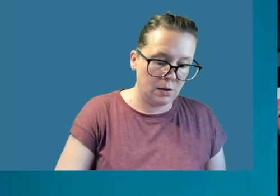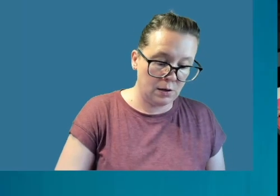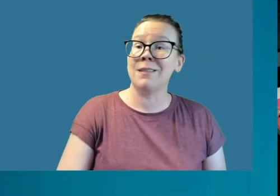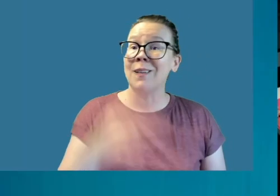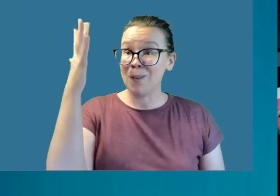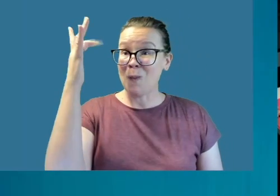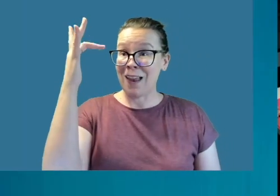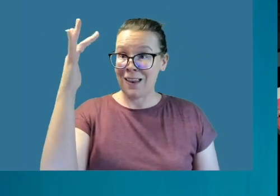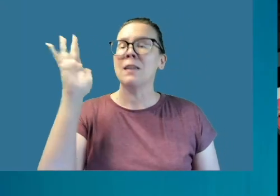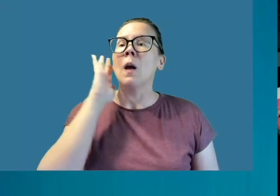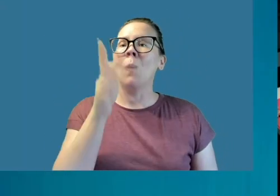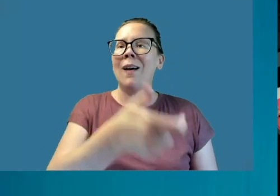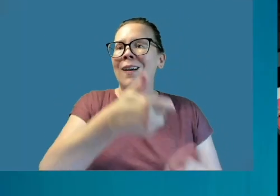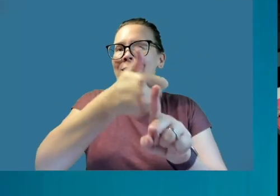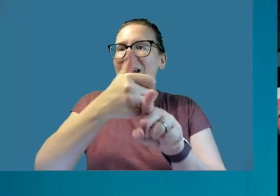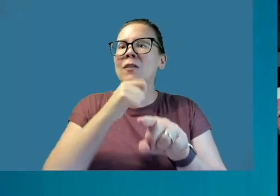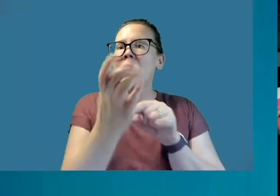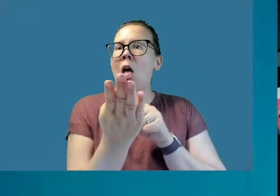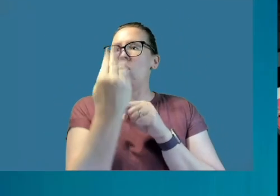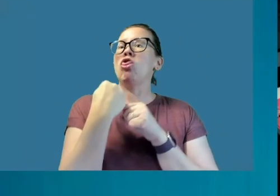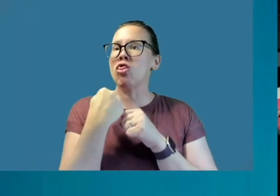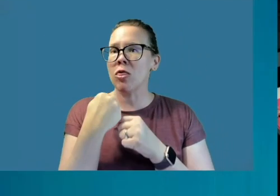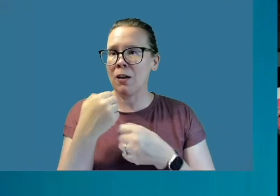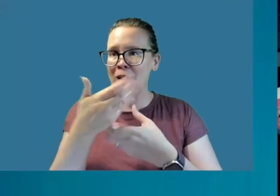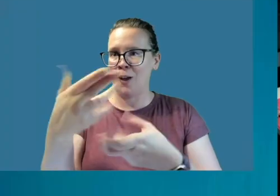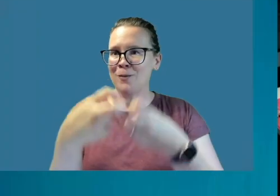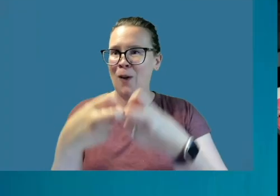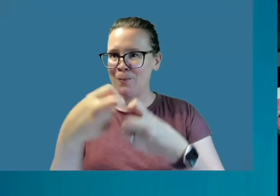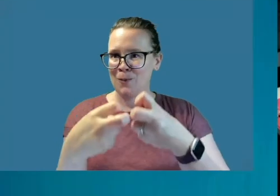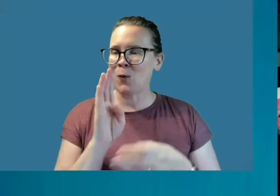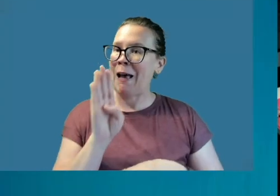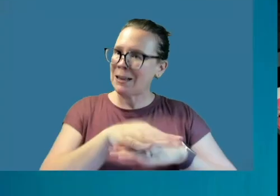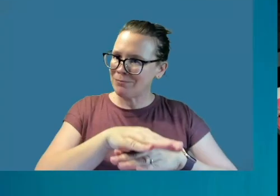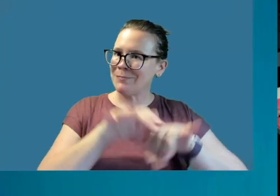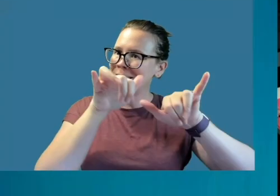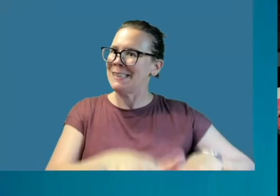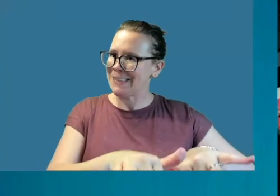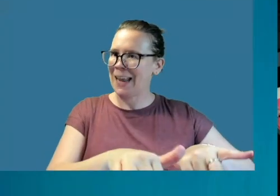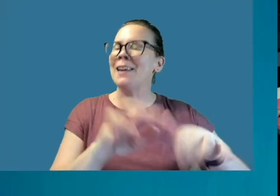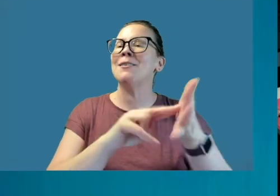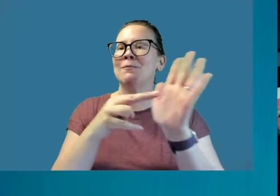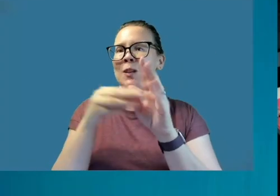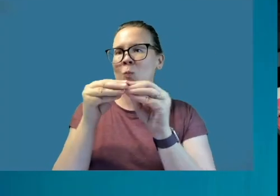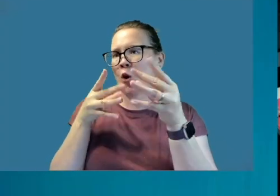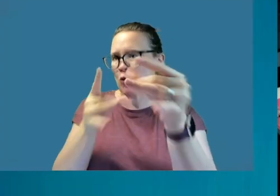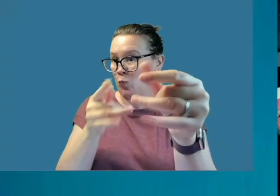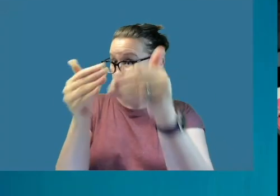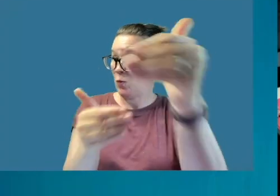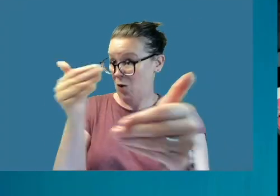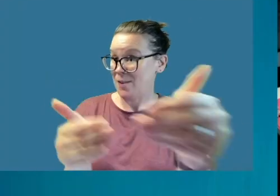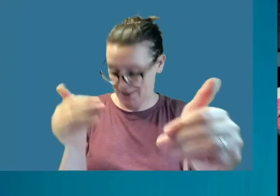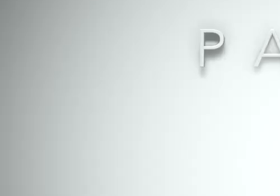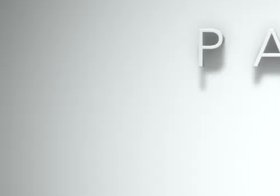will hold in place. And then it's not going to flop down and cause problems for you later. It will stay like tacked down in place and